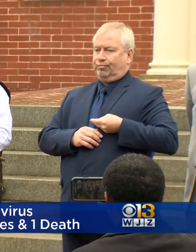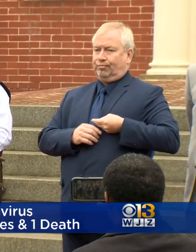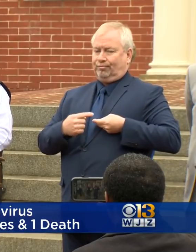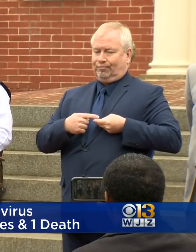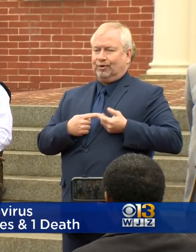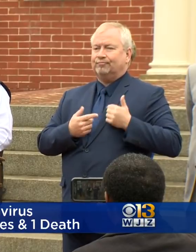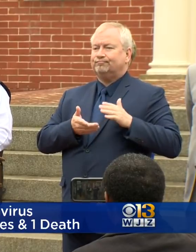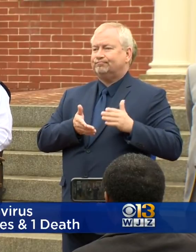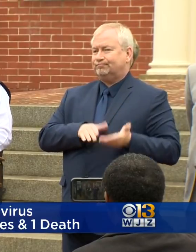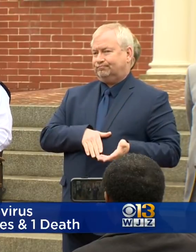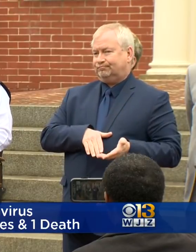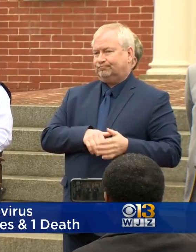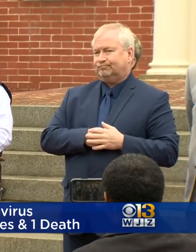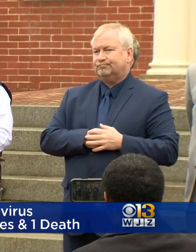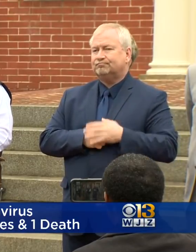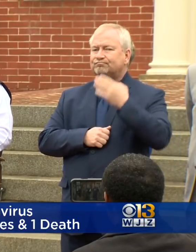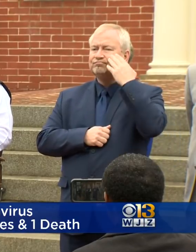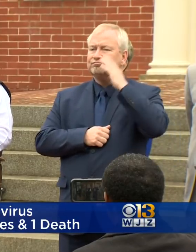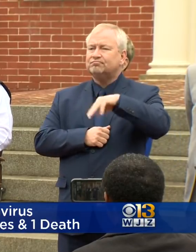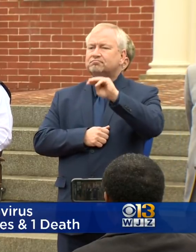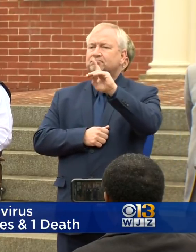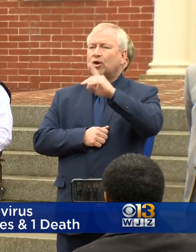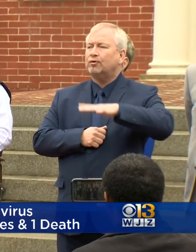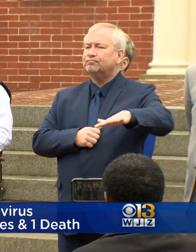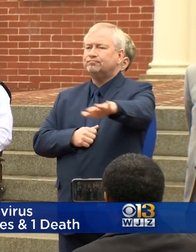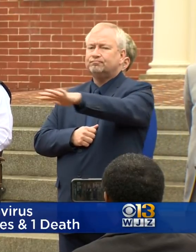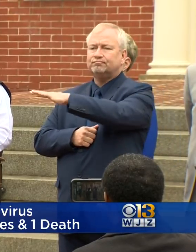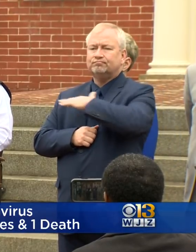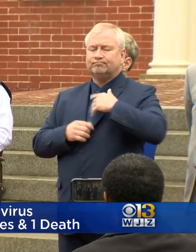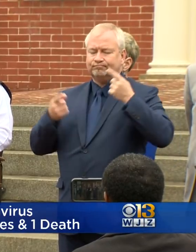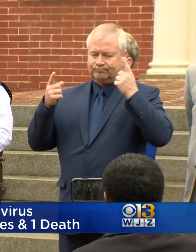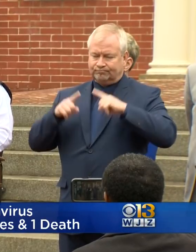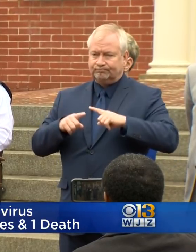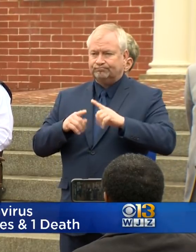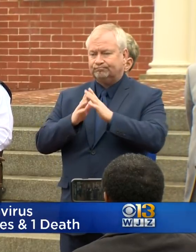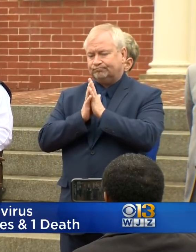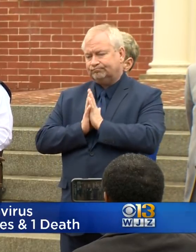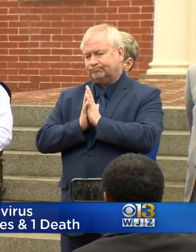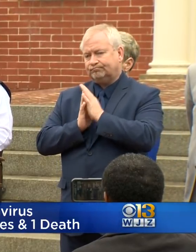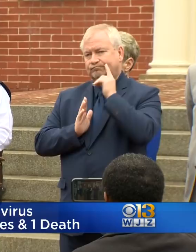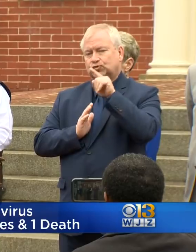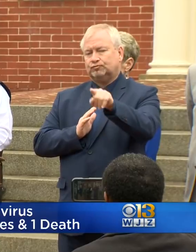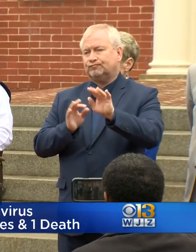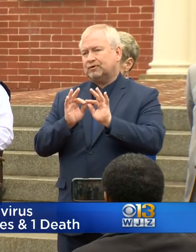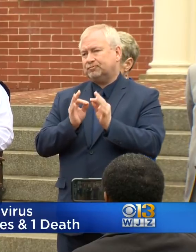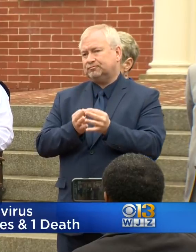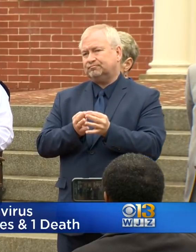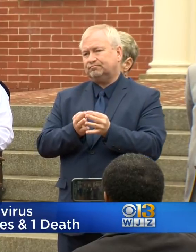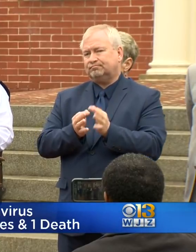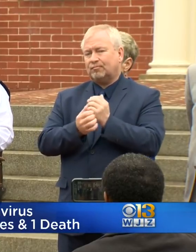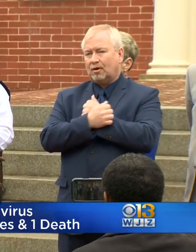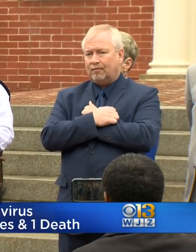all Marylanders join me in praying for his family and his loved ones.